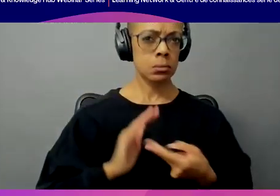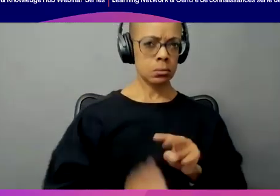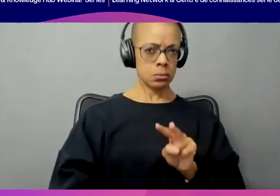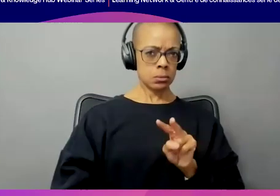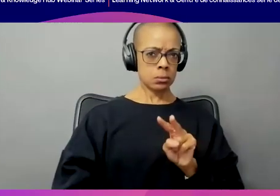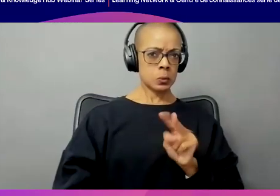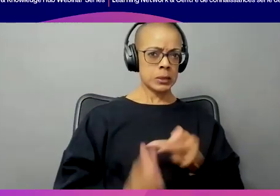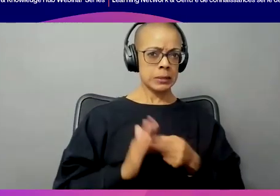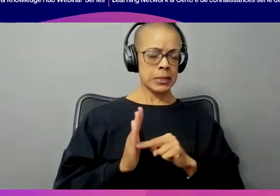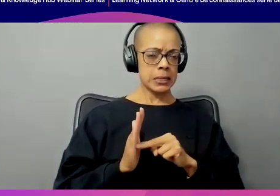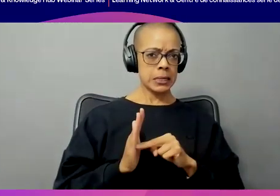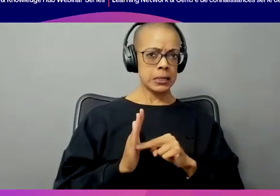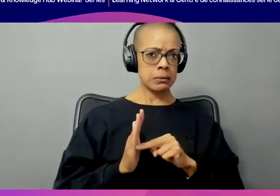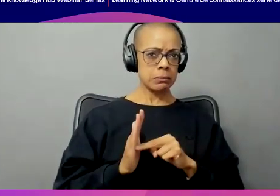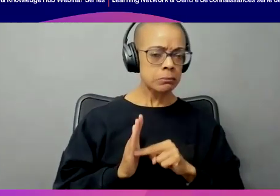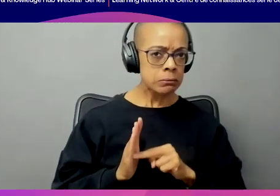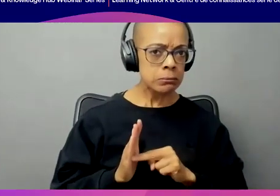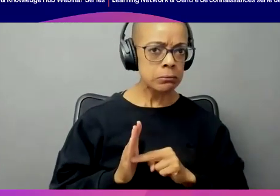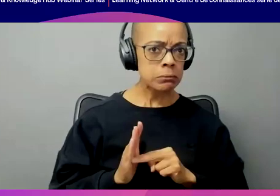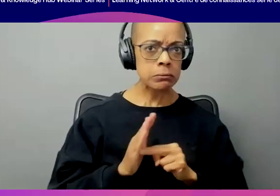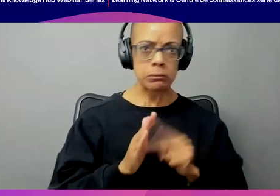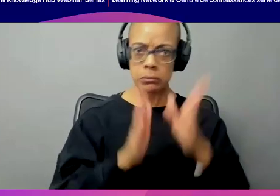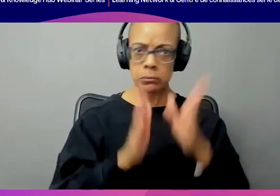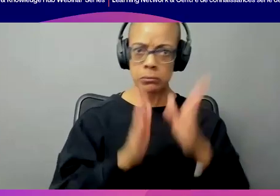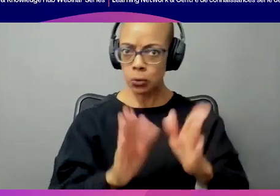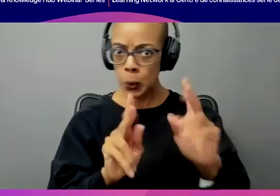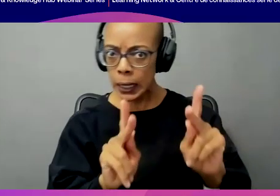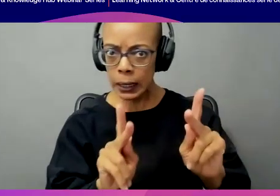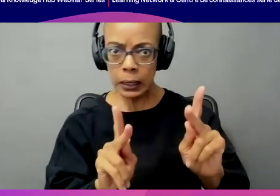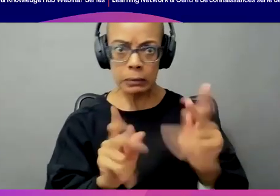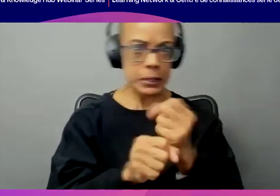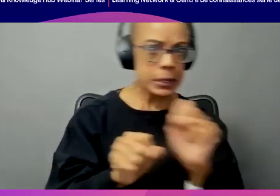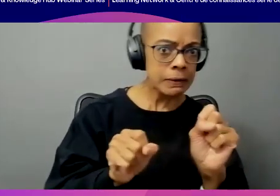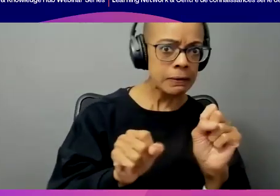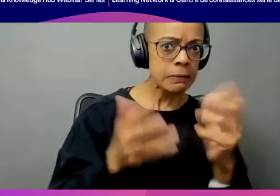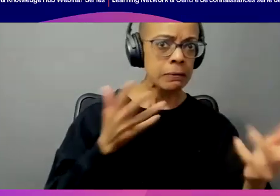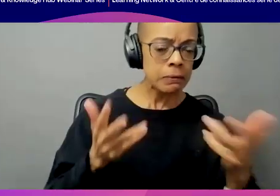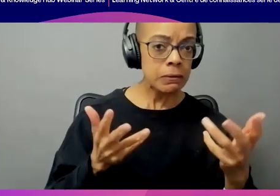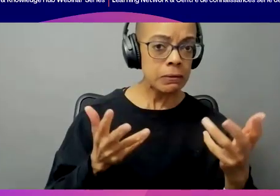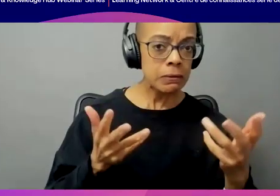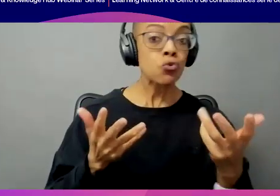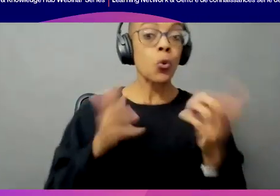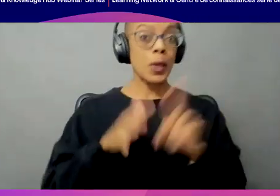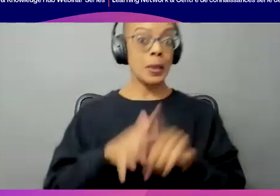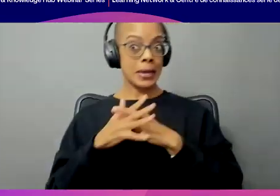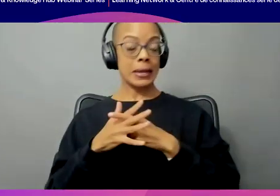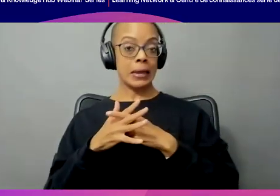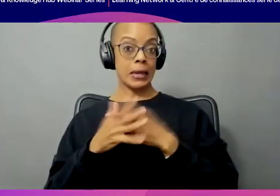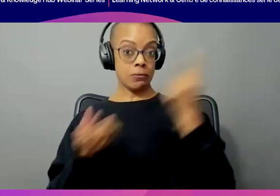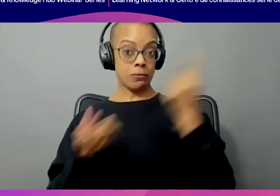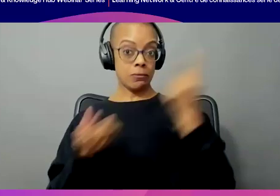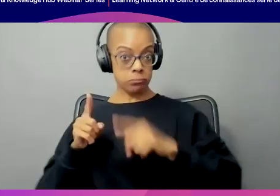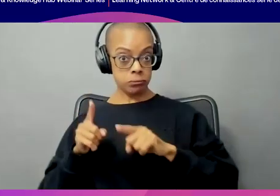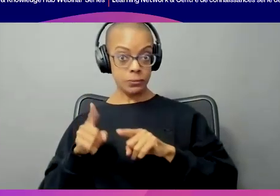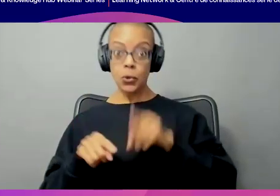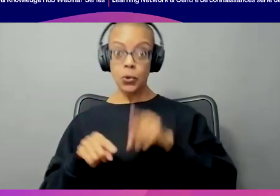into distress in that way, part of the contract with the folks at the beginning of the group can be that if you